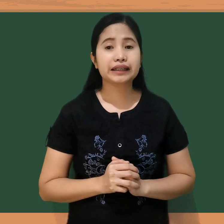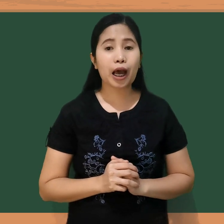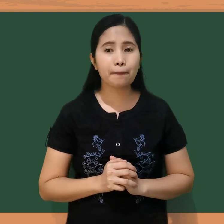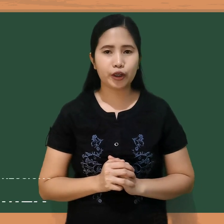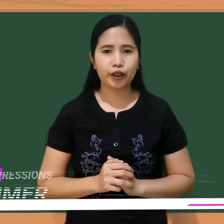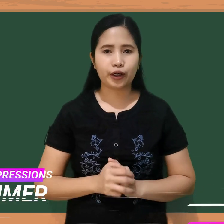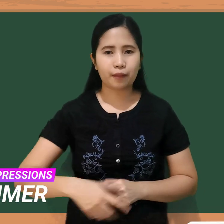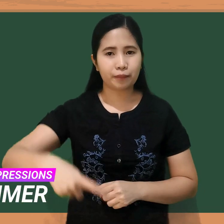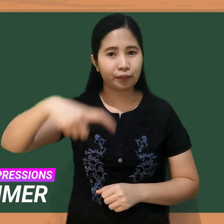Summer.